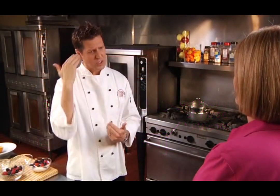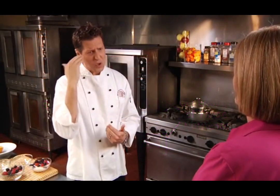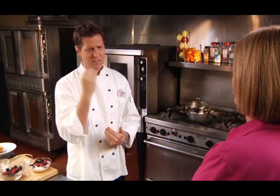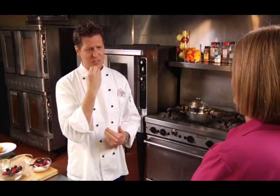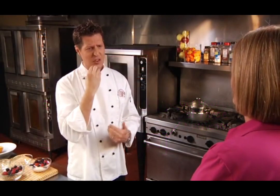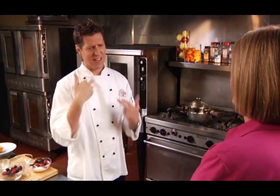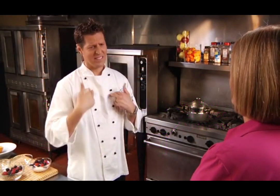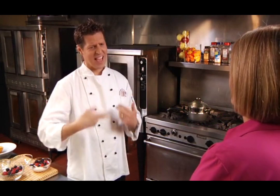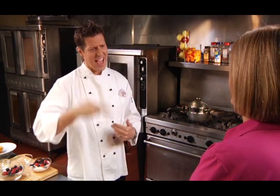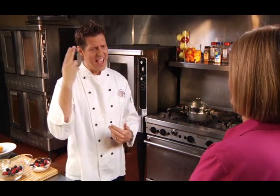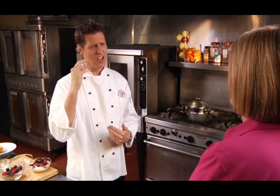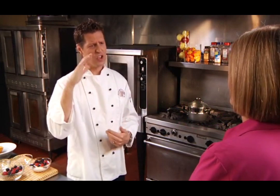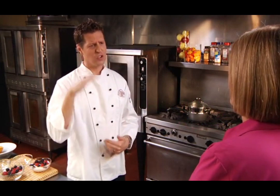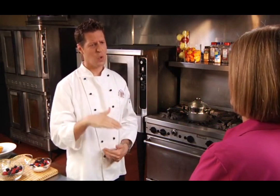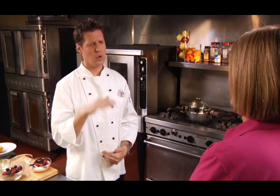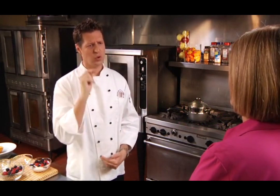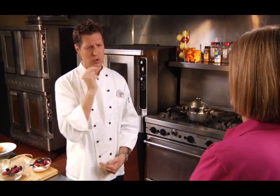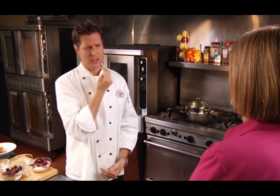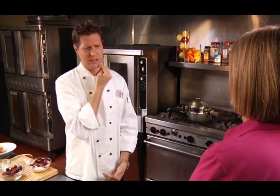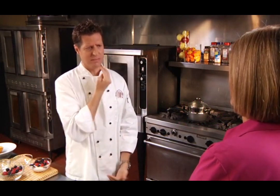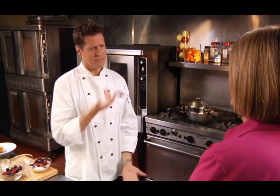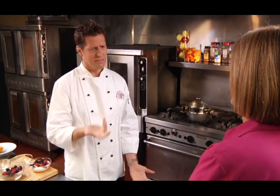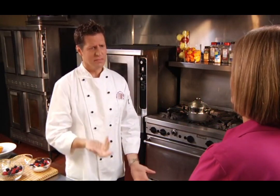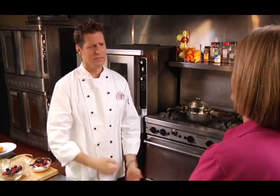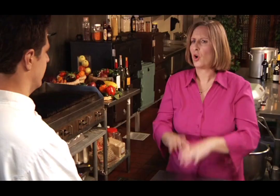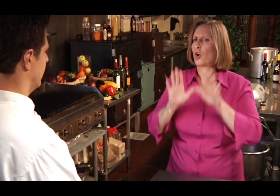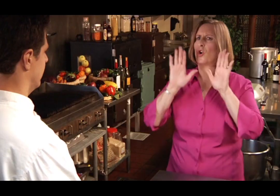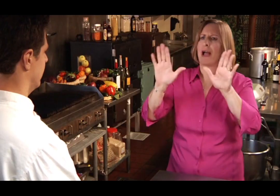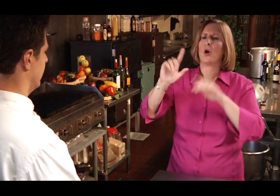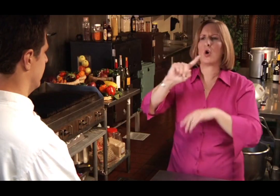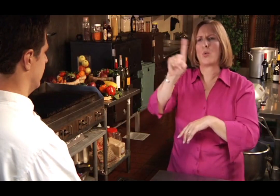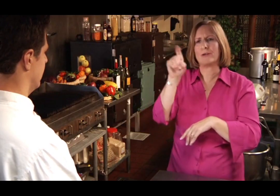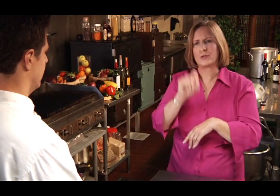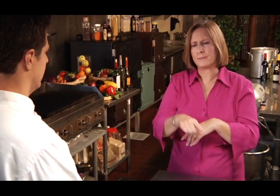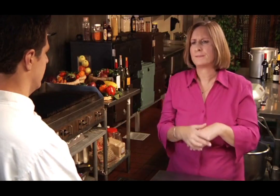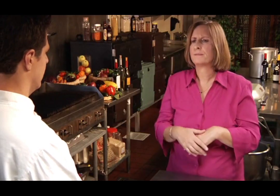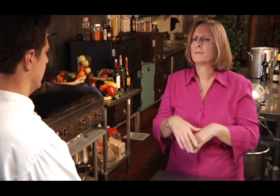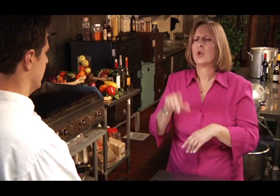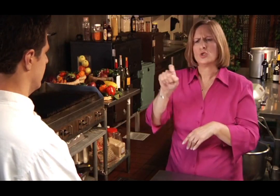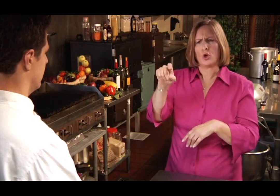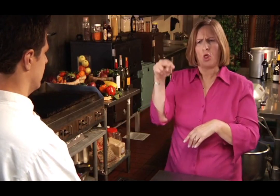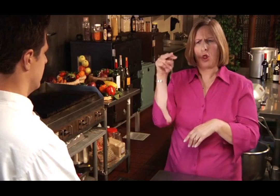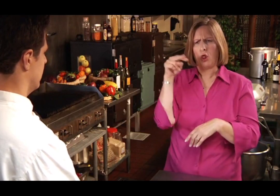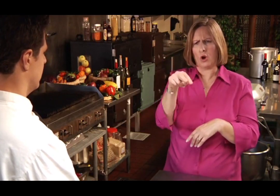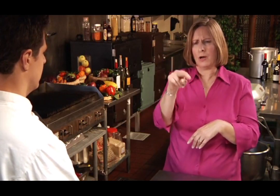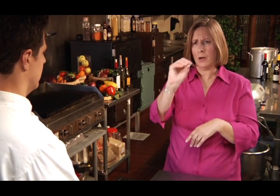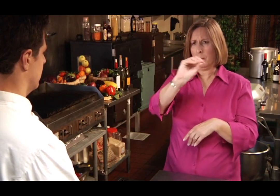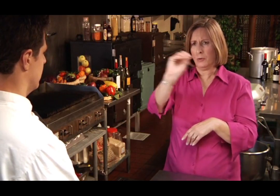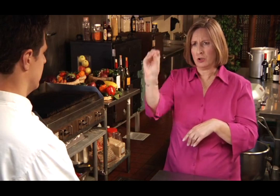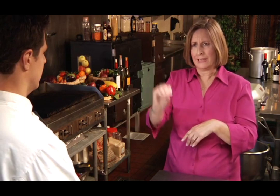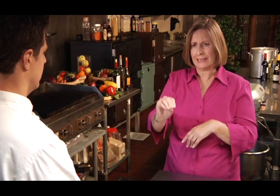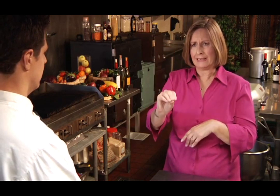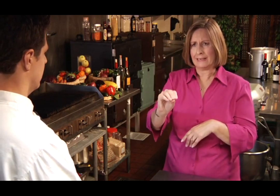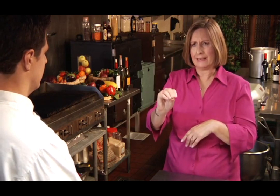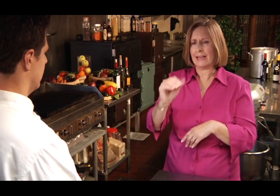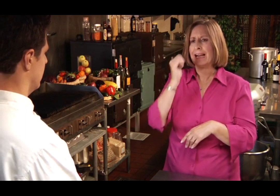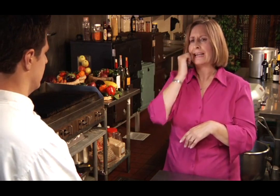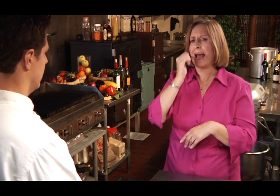How do I know if a food is high or low in a nutrient? Great question. You should look at the percent daily value.